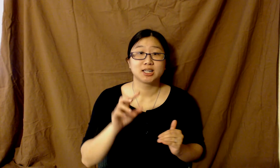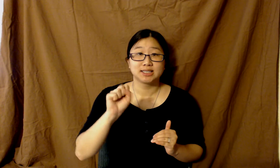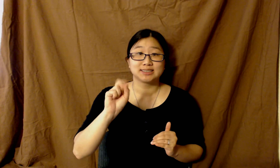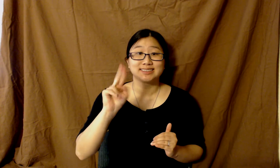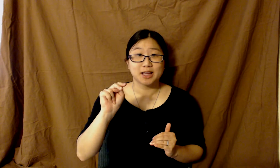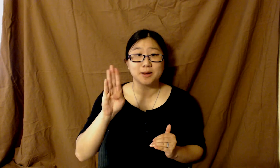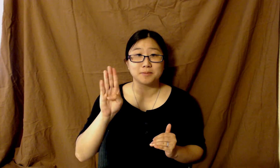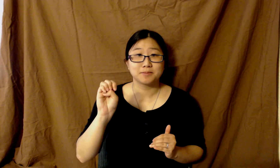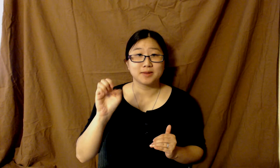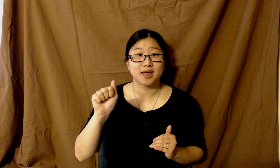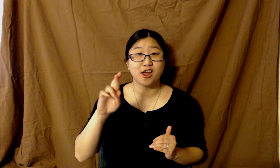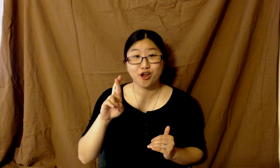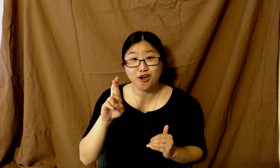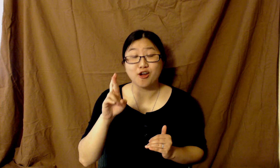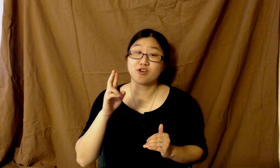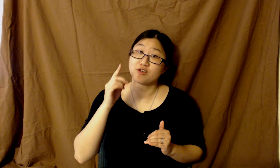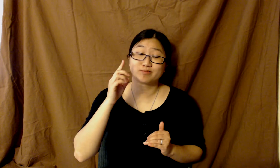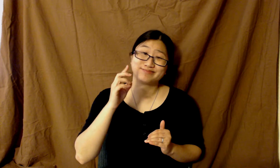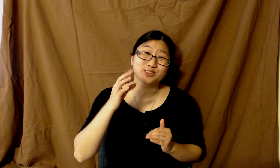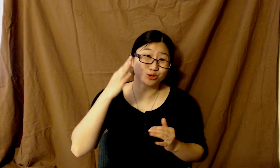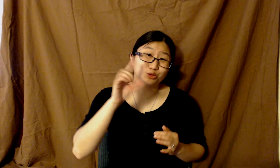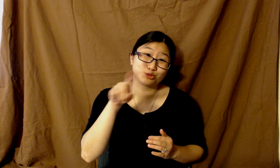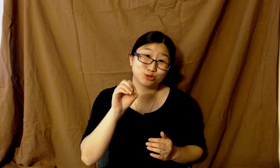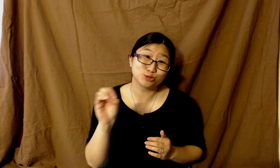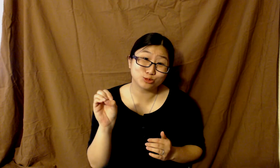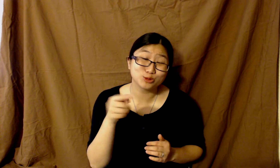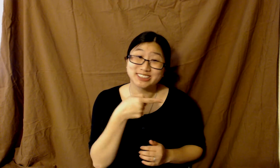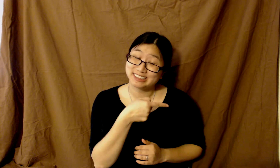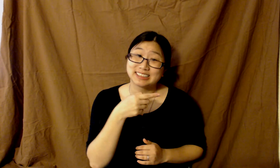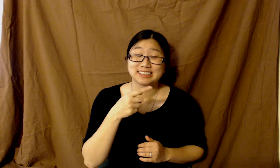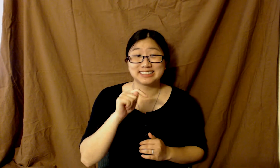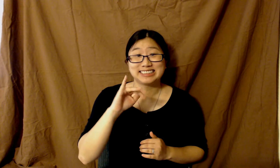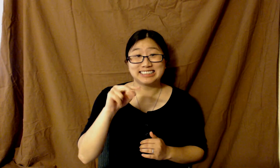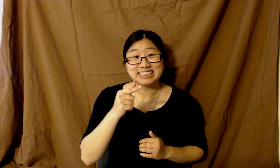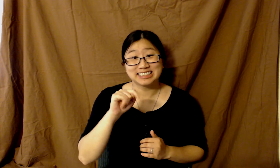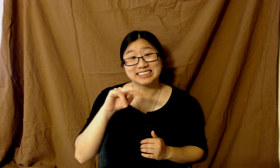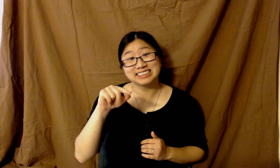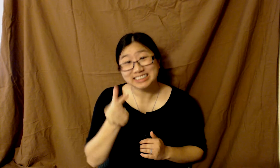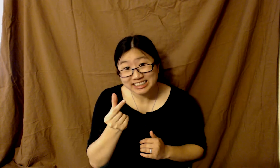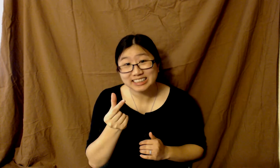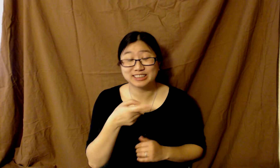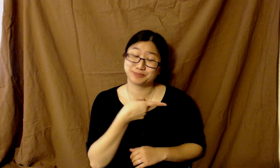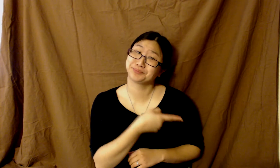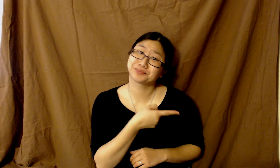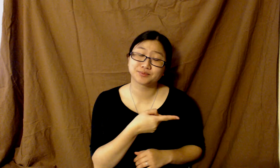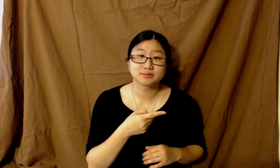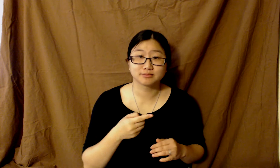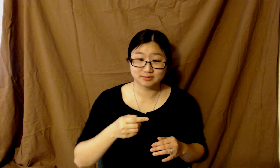playing with a stick, but Ting Ting does this all day. And if you pay close attention, and if I showed you guys the full, half hour of this